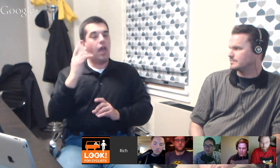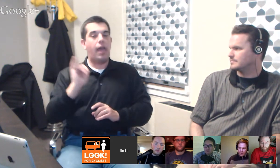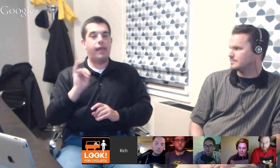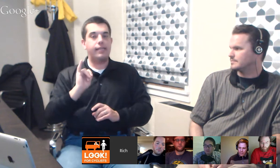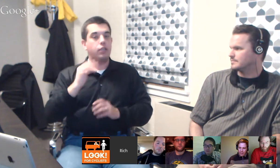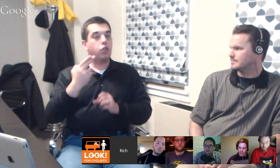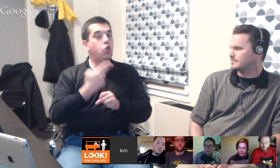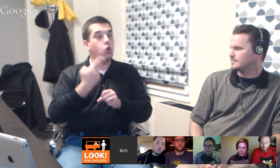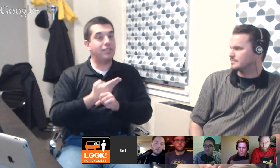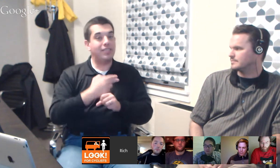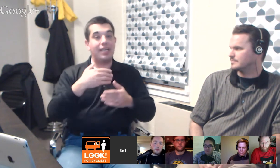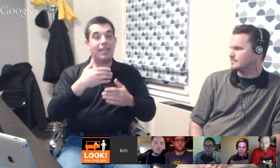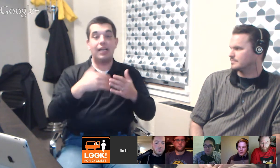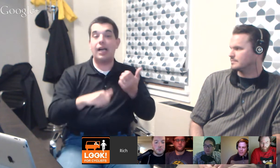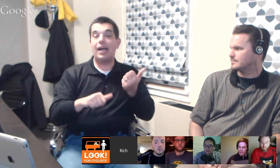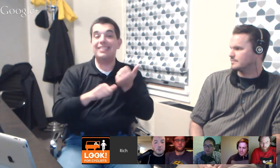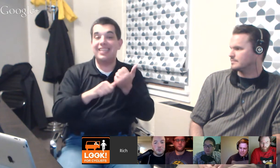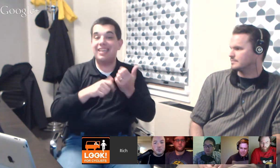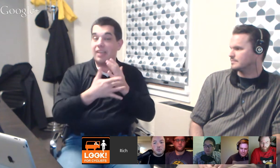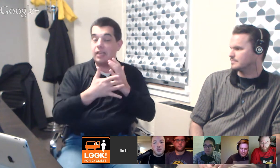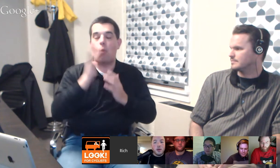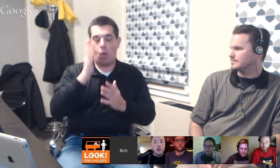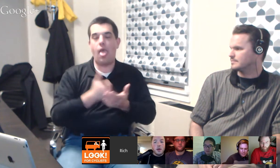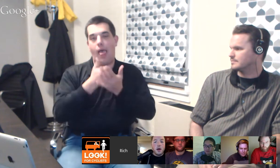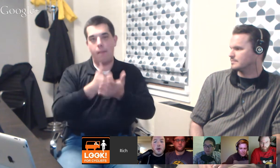And using assistive technology will help realize that.